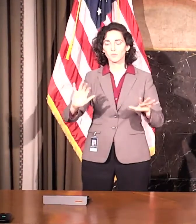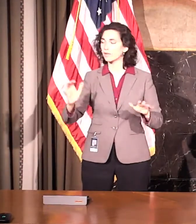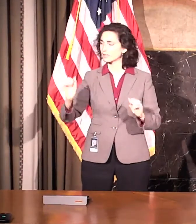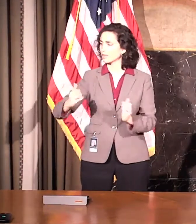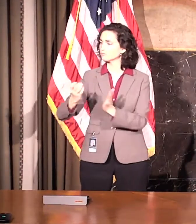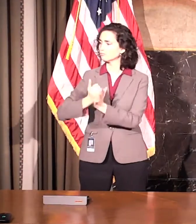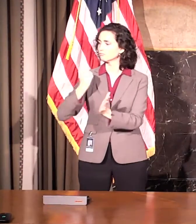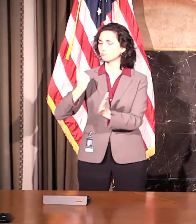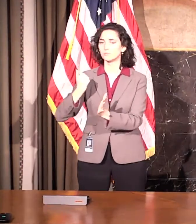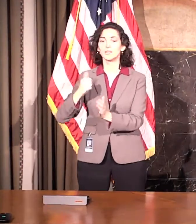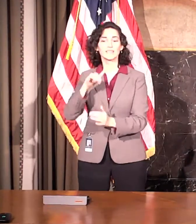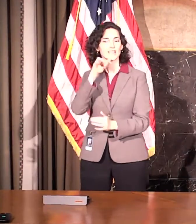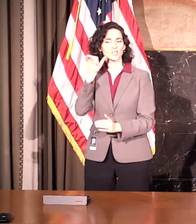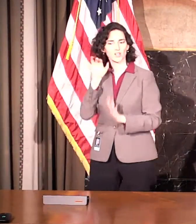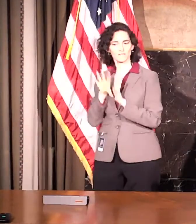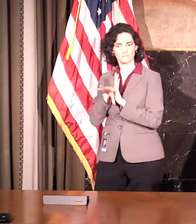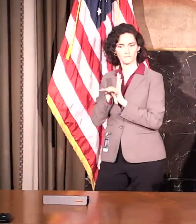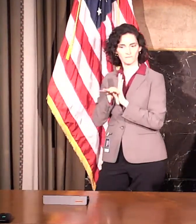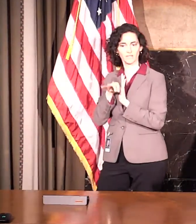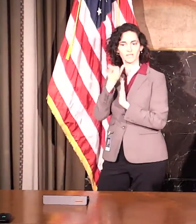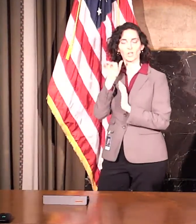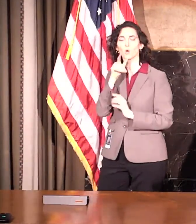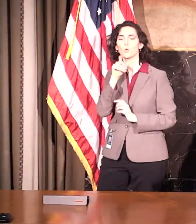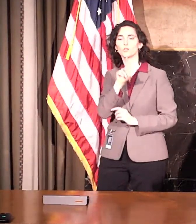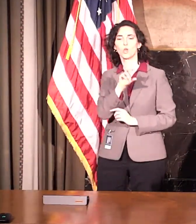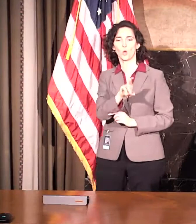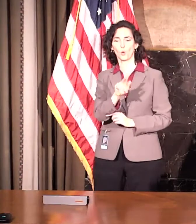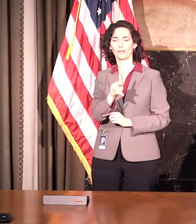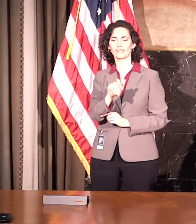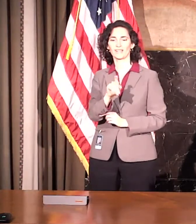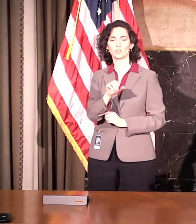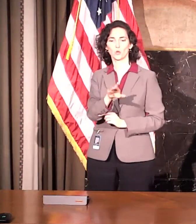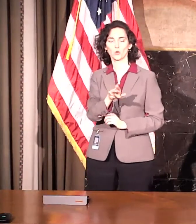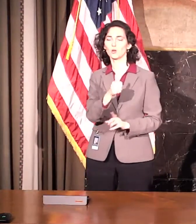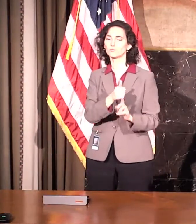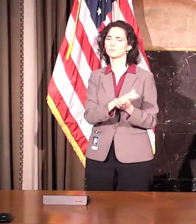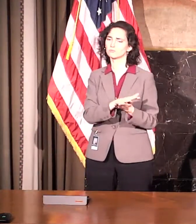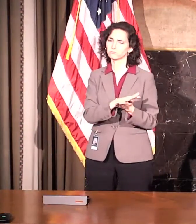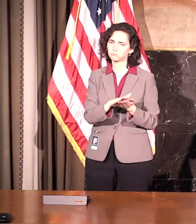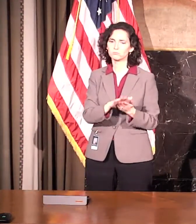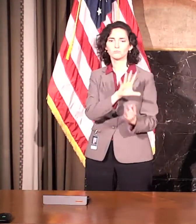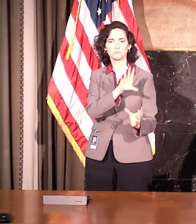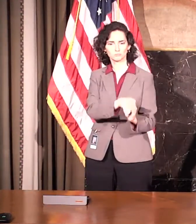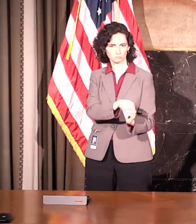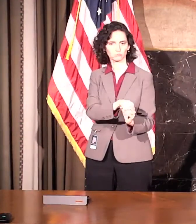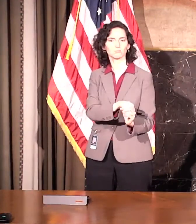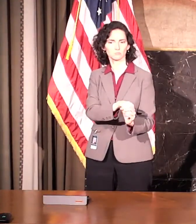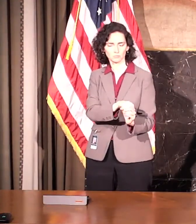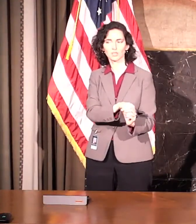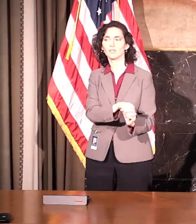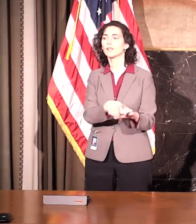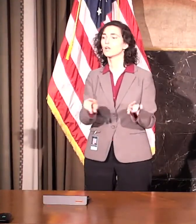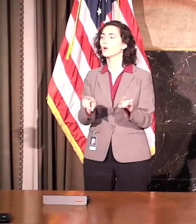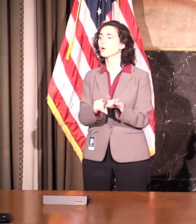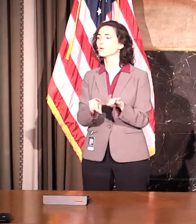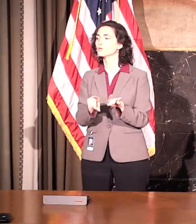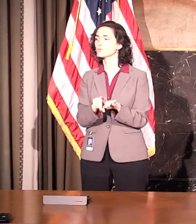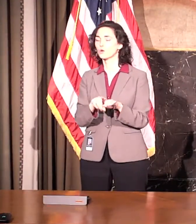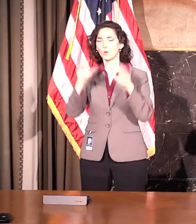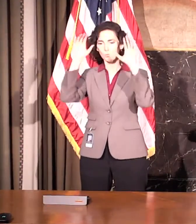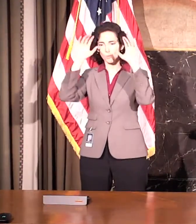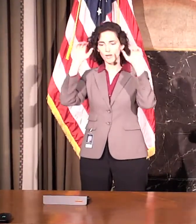was filmed yesterday. Dr. Cantor was nice enough to participate in that, as was